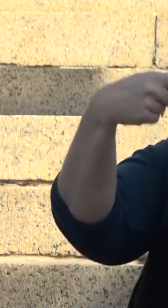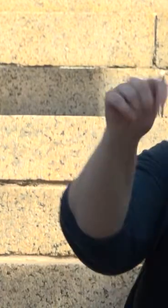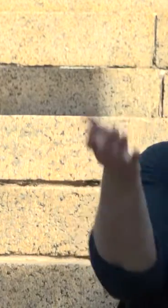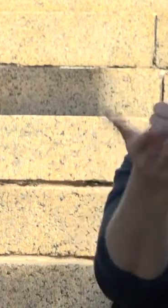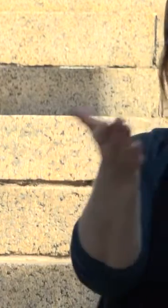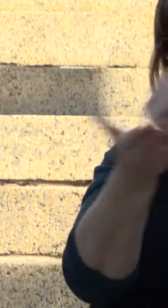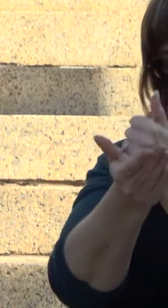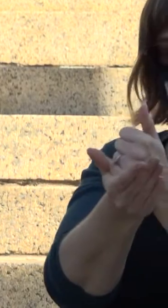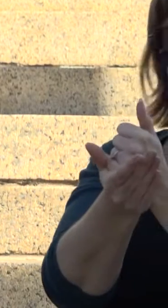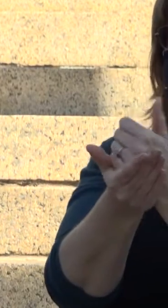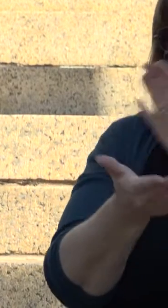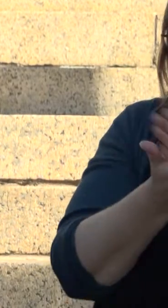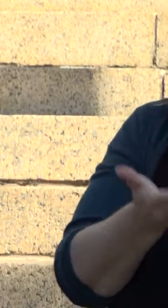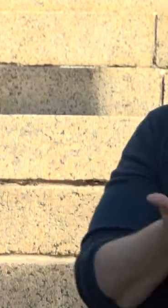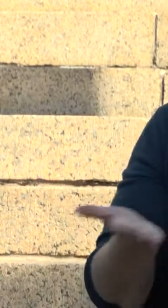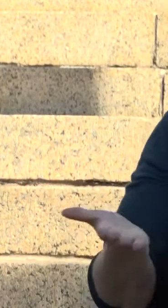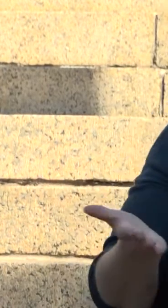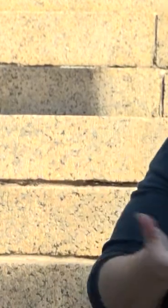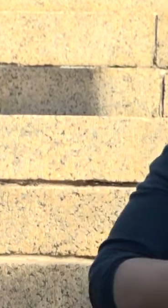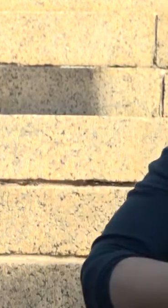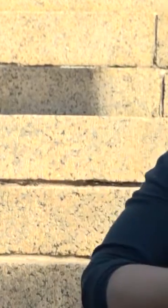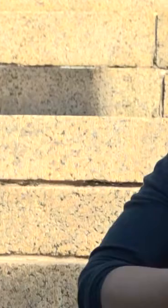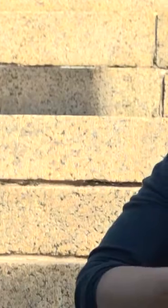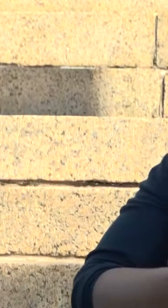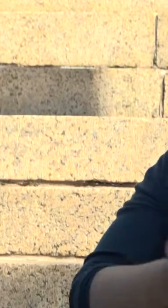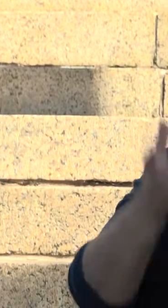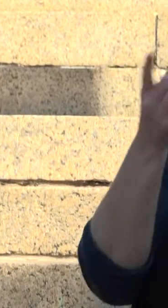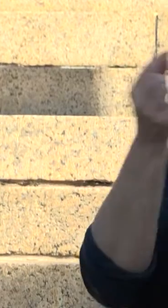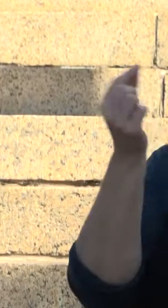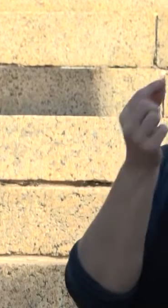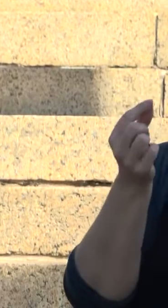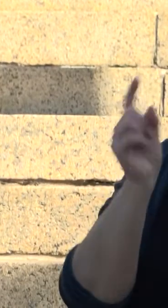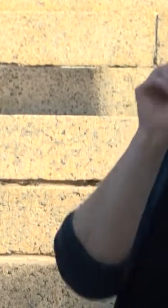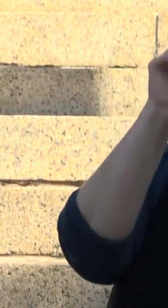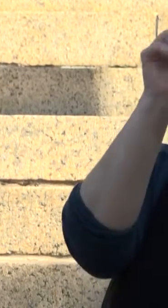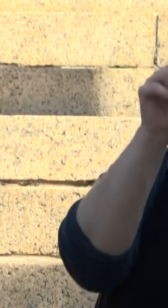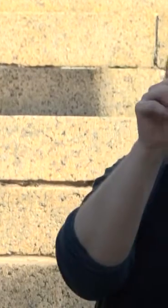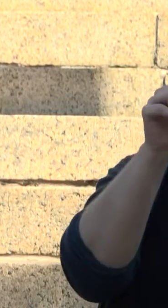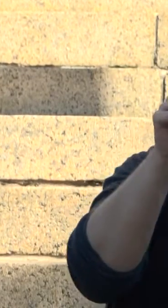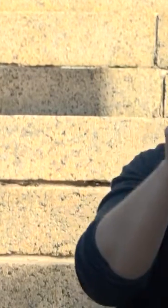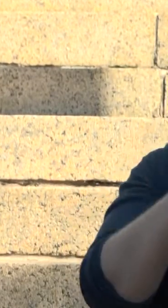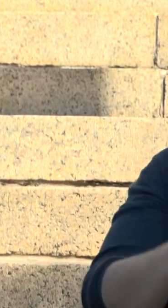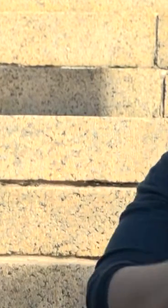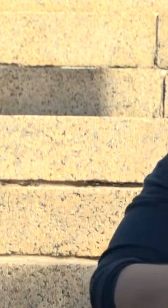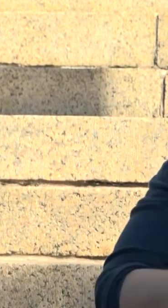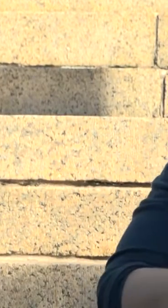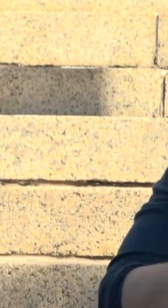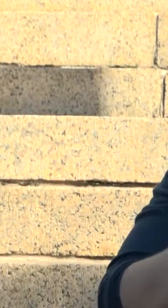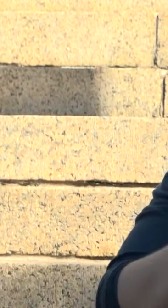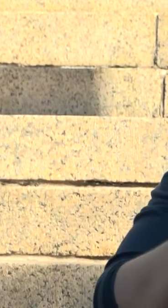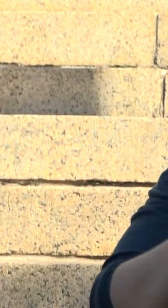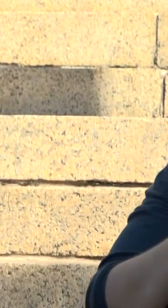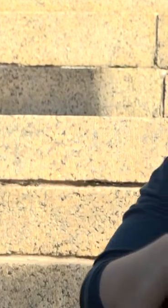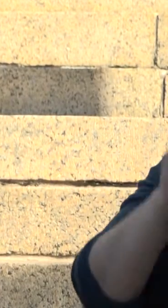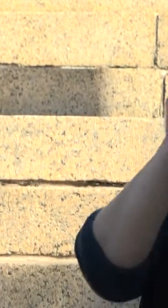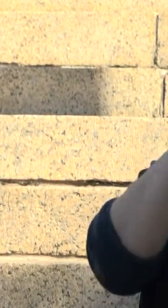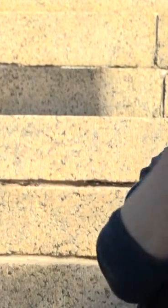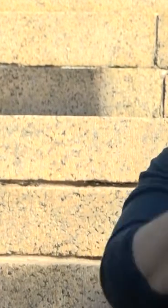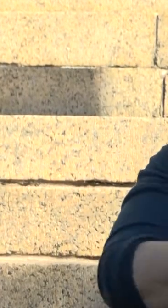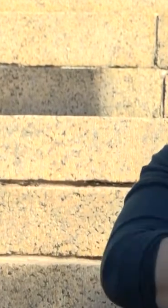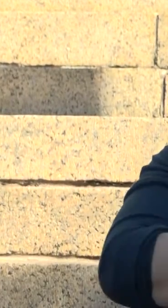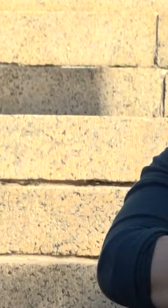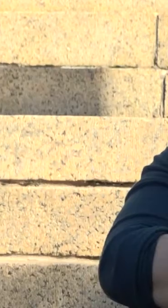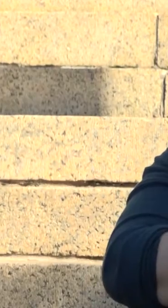help somewhere, somehow, some way. And that's what we did. We went to Jersey City. We got to the dock. We walked in. We're with Union